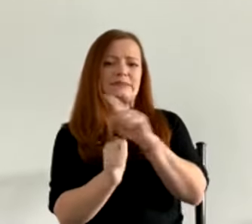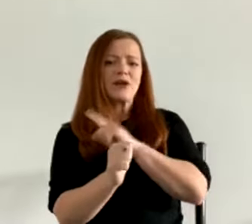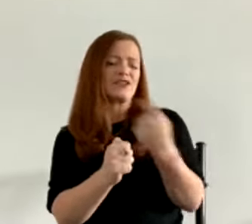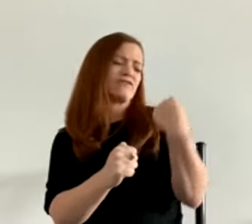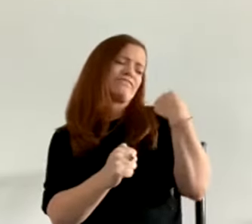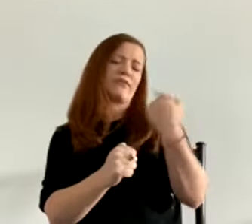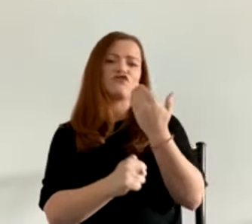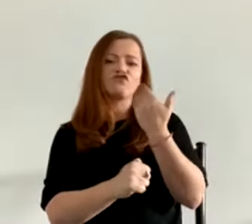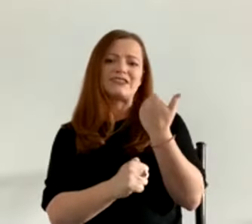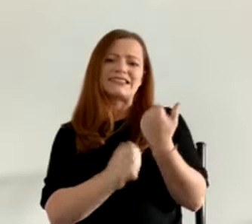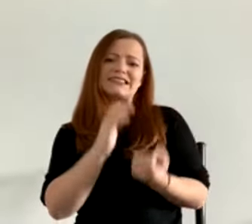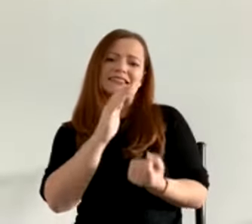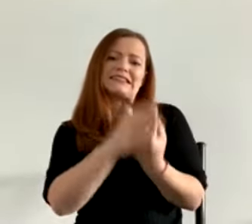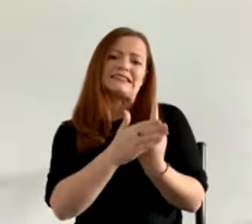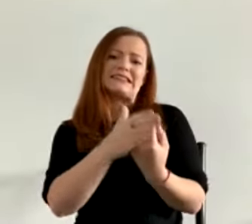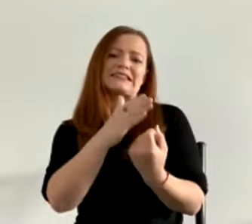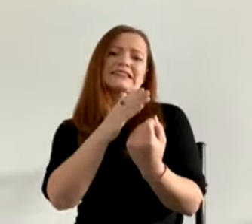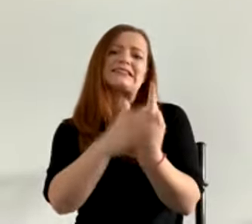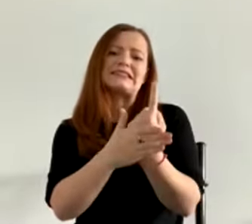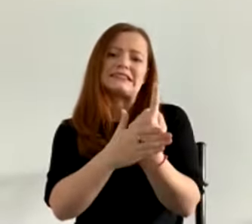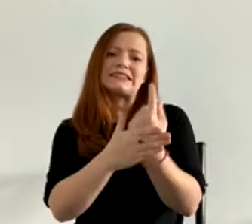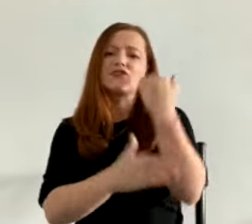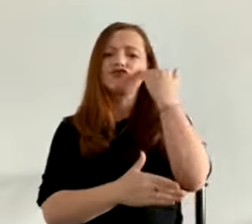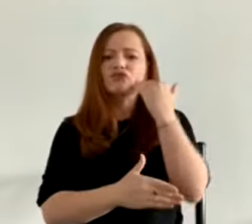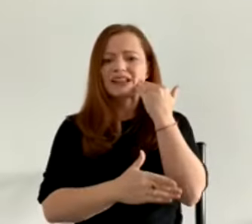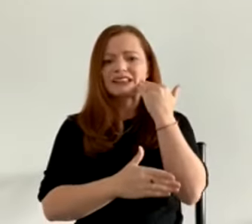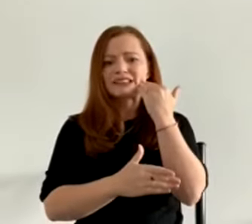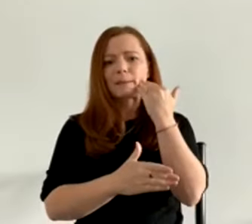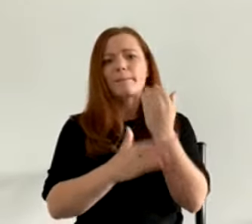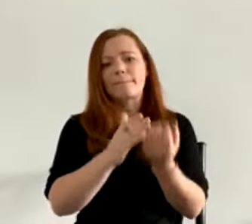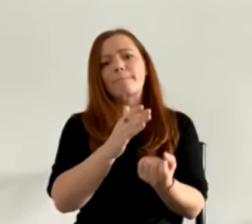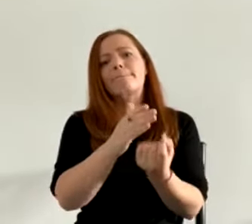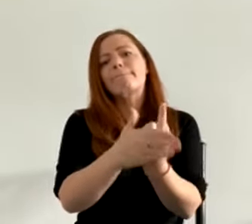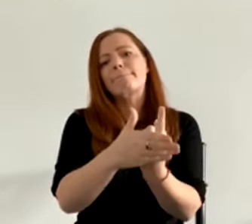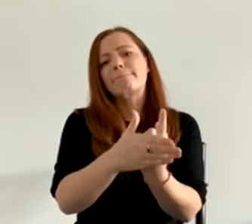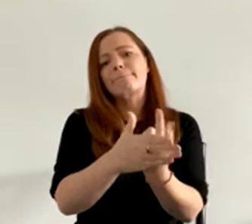And I thought actually the best thing to do